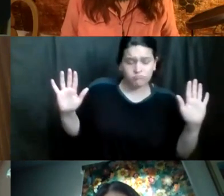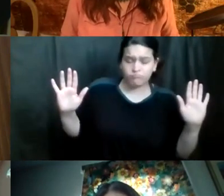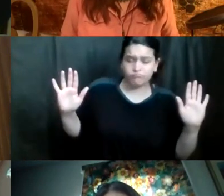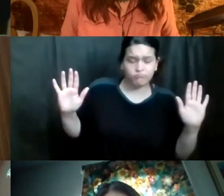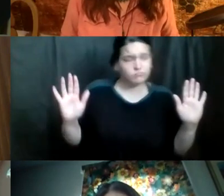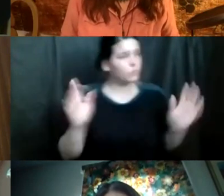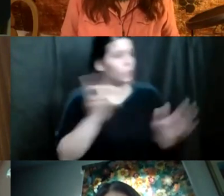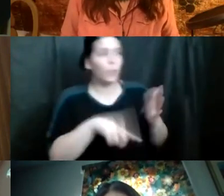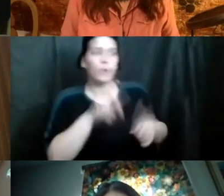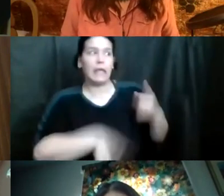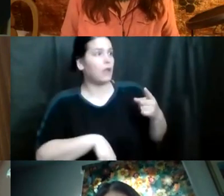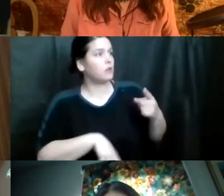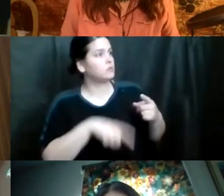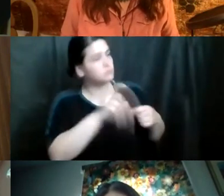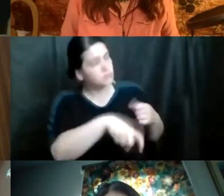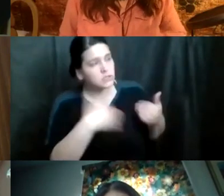those.